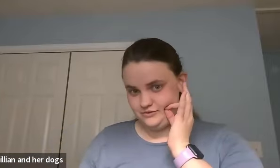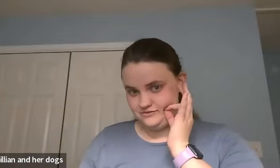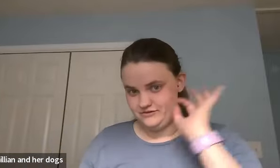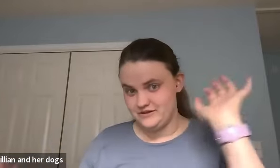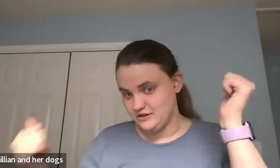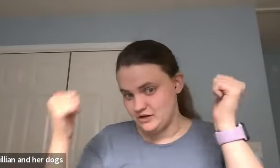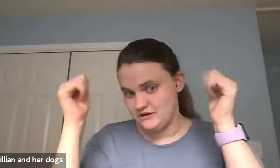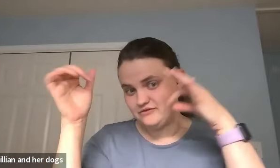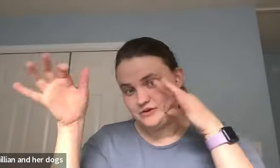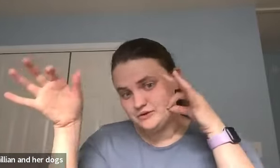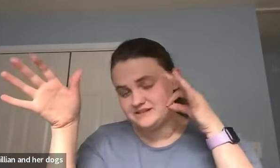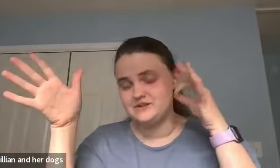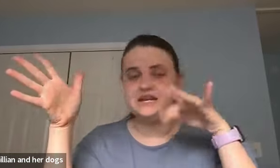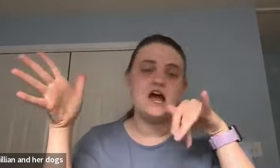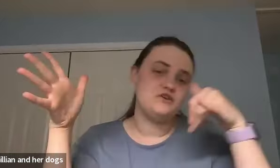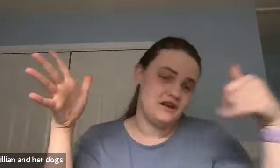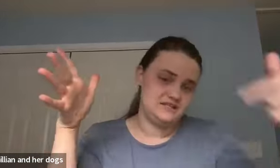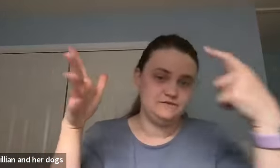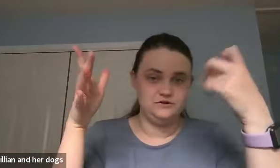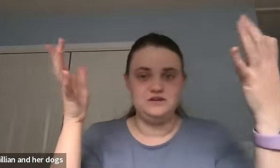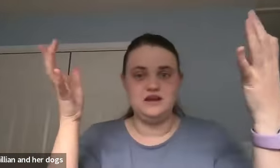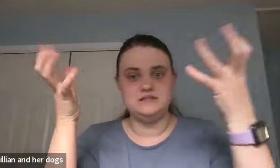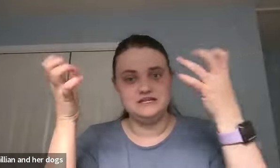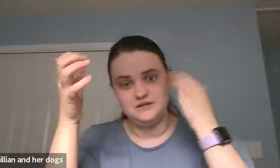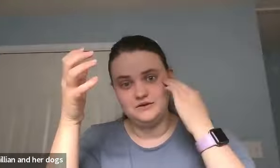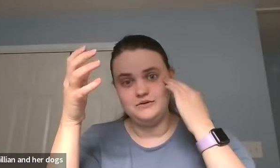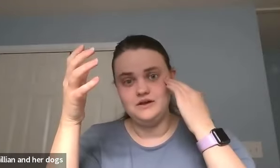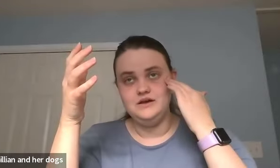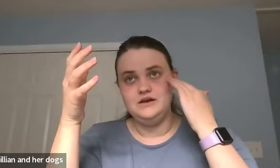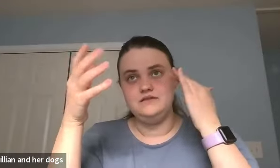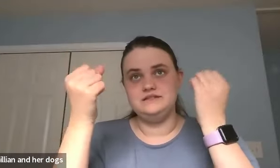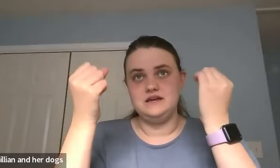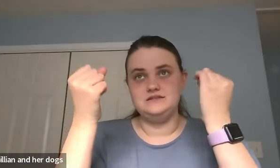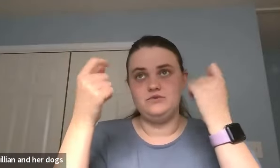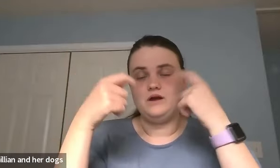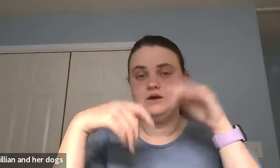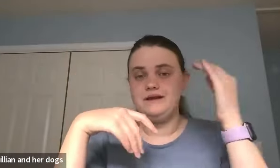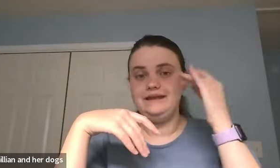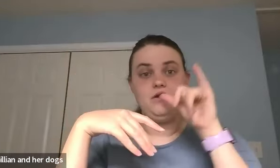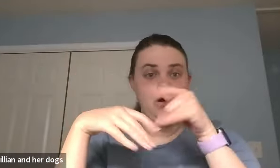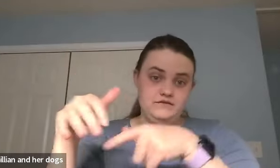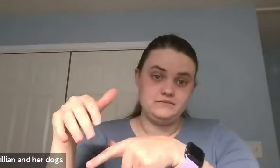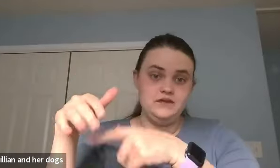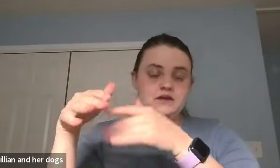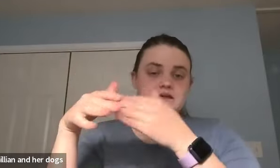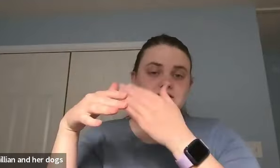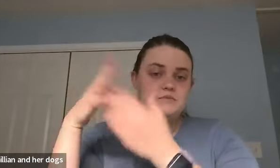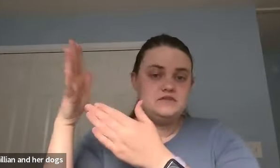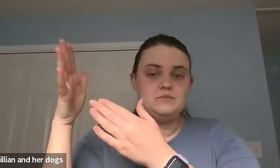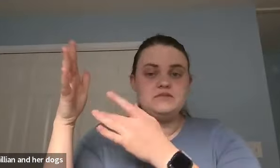We're feeling good on our fruit. Is there any other kinds of fruits you guys would like to know the signs for? I know I didn't get all of them. Some of them, when they